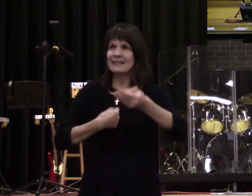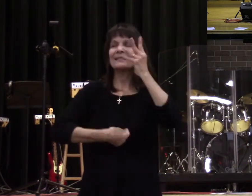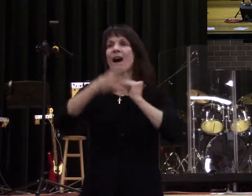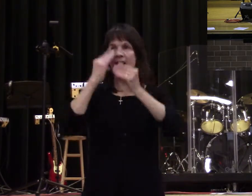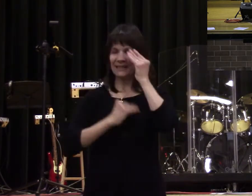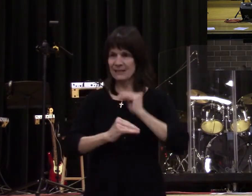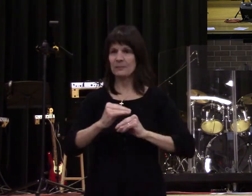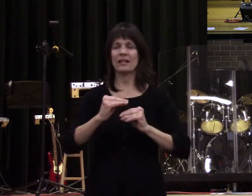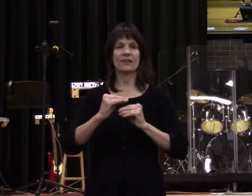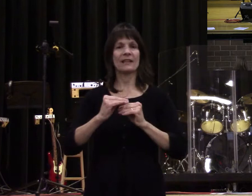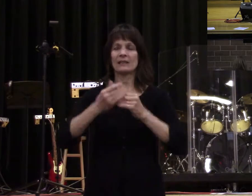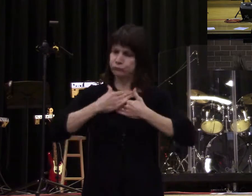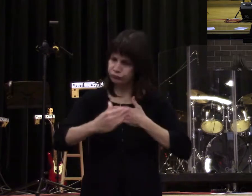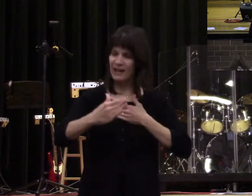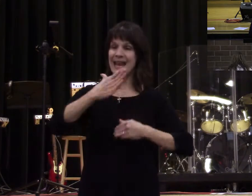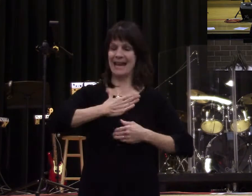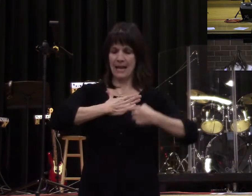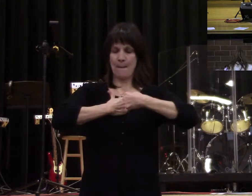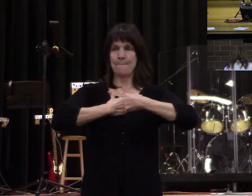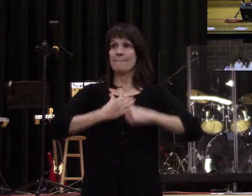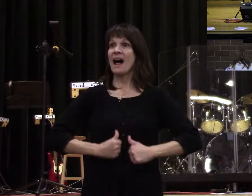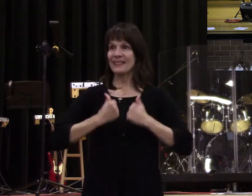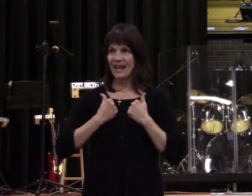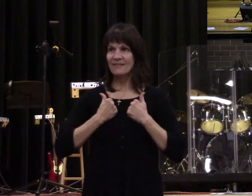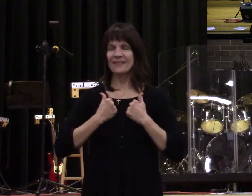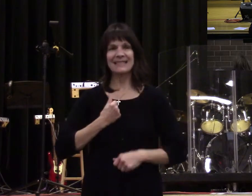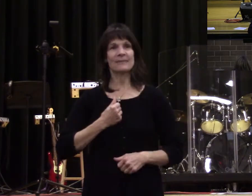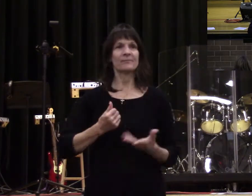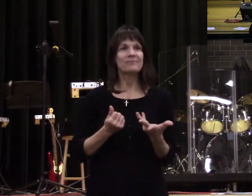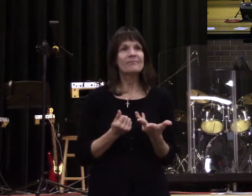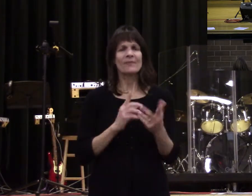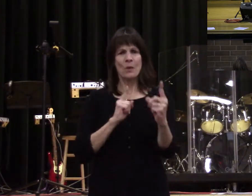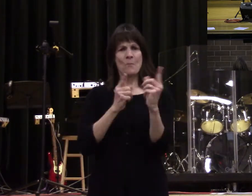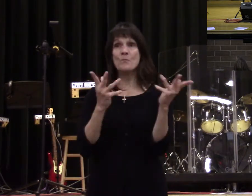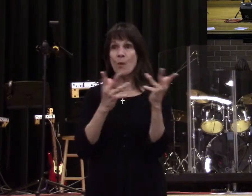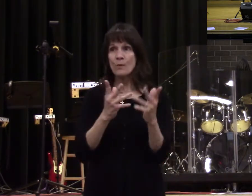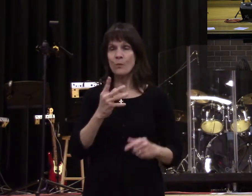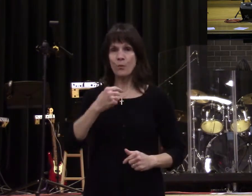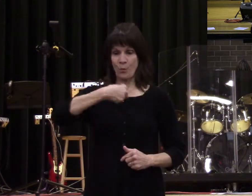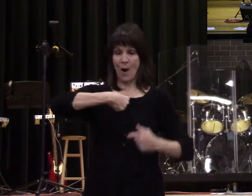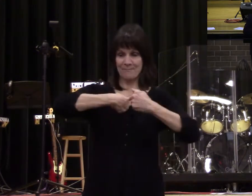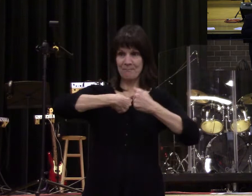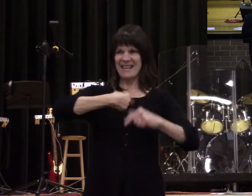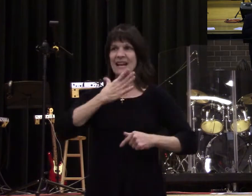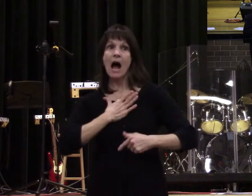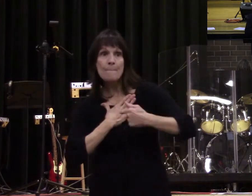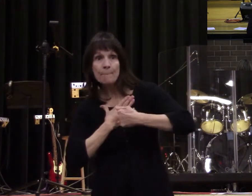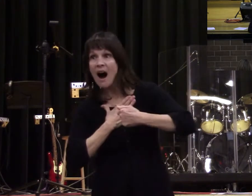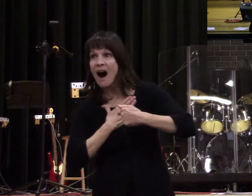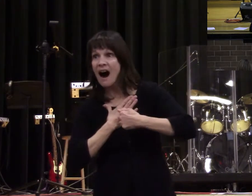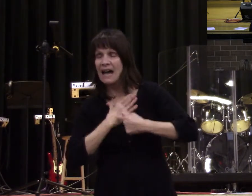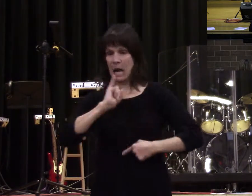be a revelation of making worship personal. He saved me. Hallelujah. I need to worship God. He saved me. His